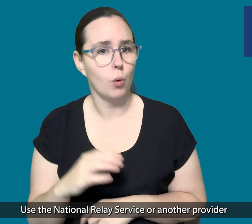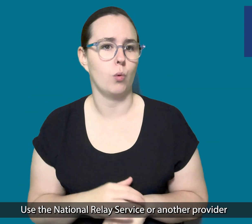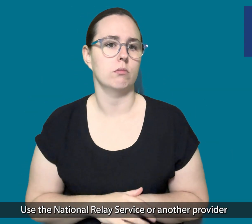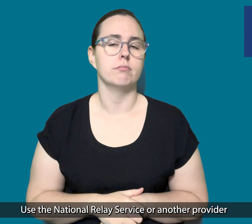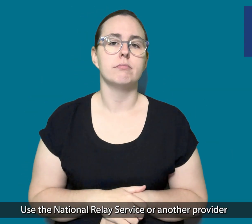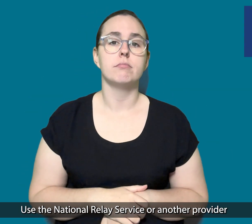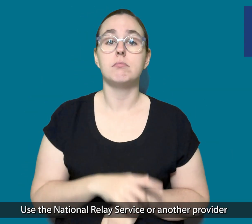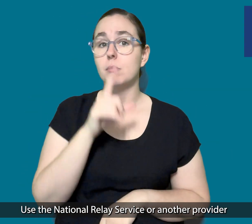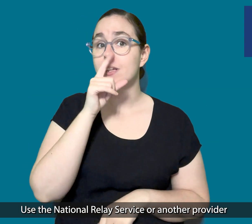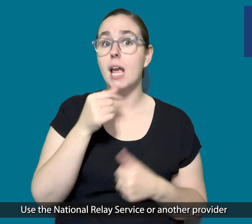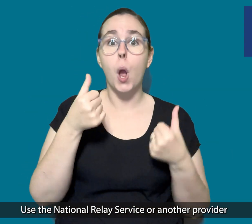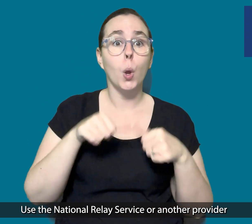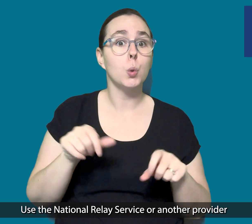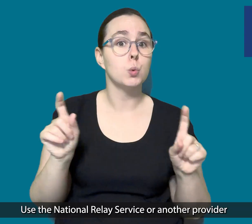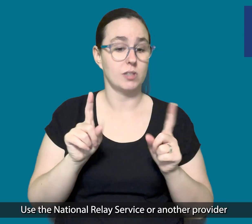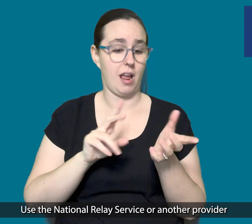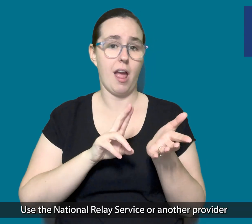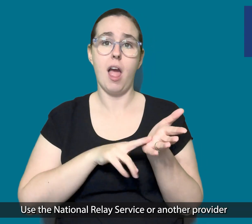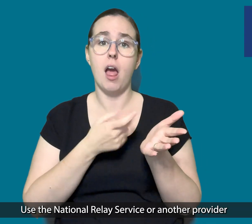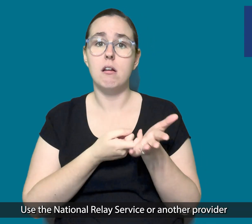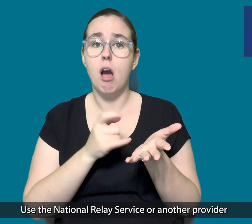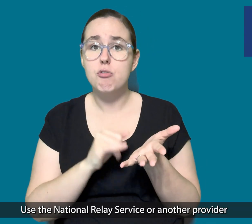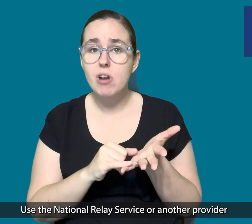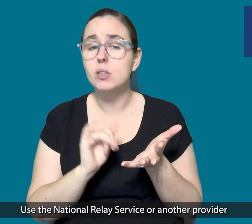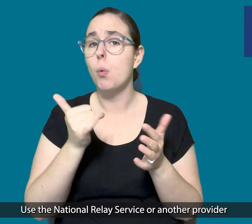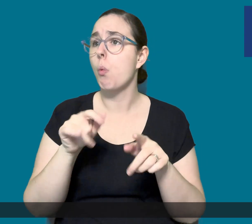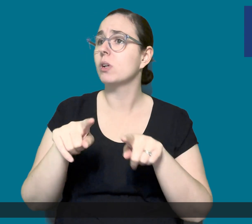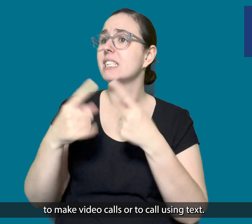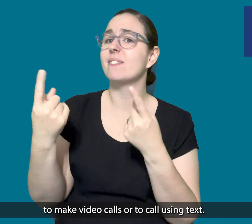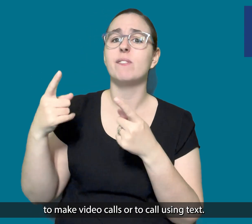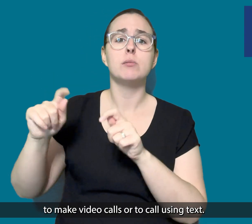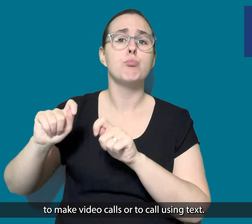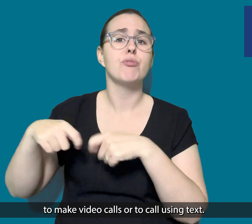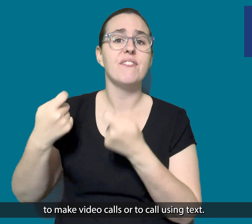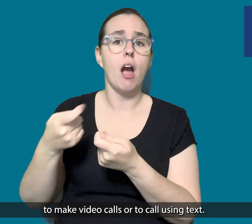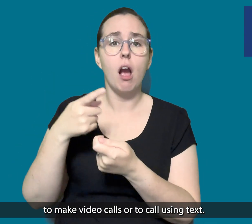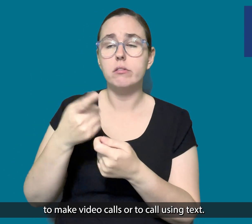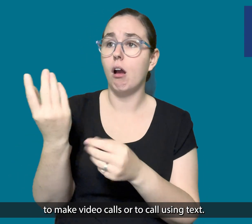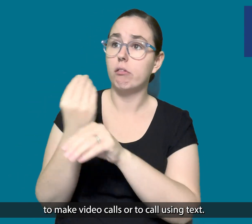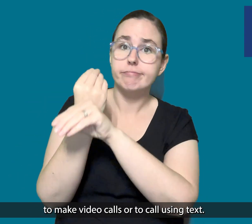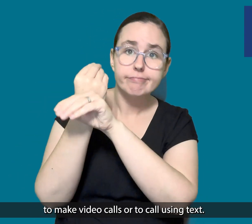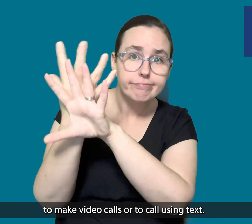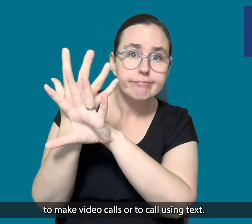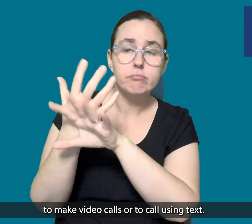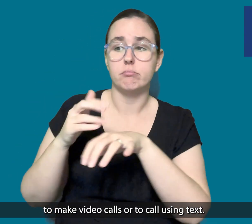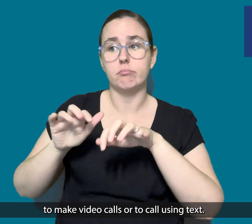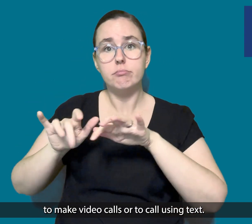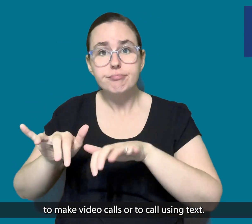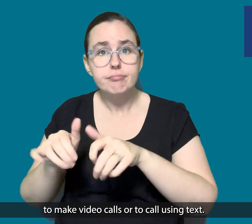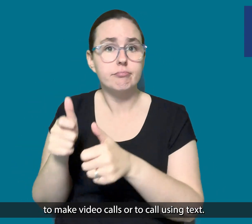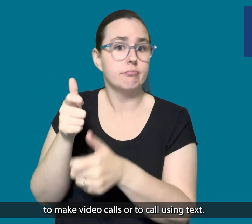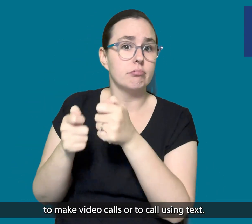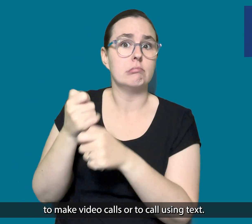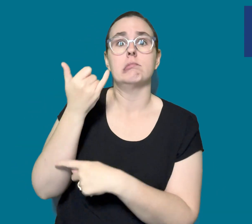Use the National Relay Service or another provider to make video calls or to call using text.